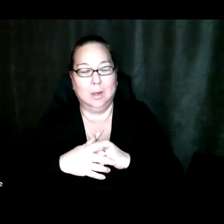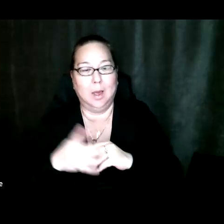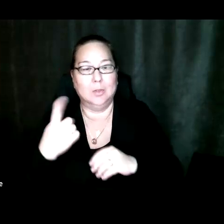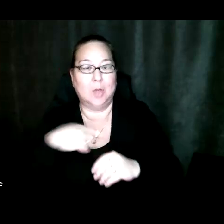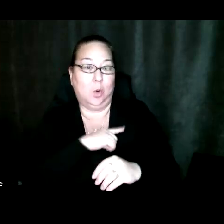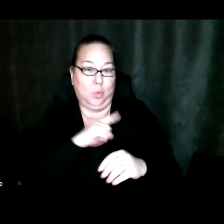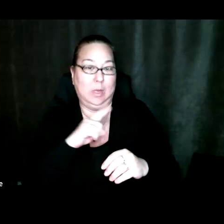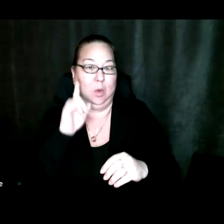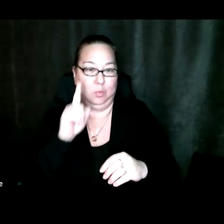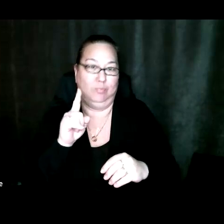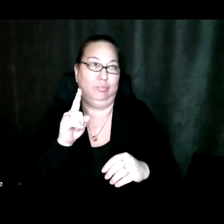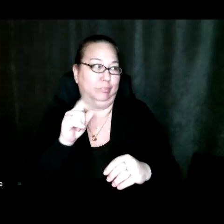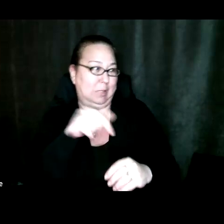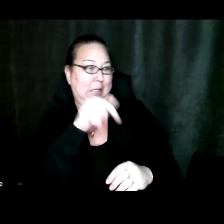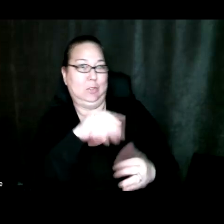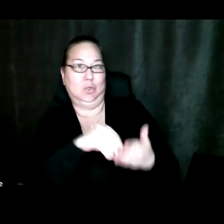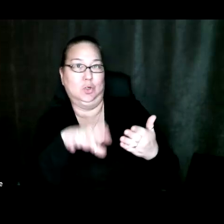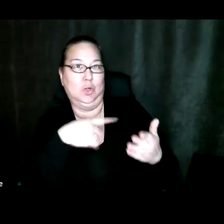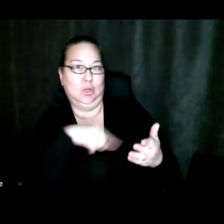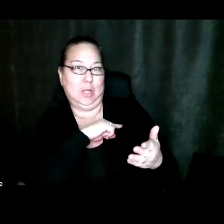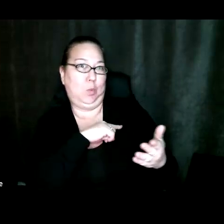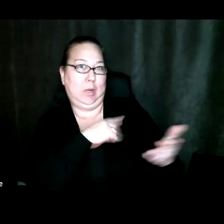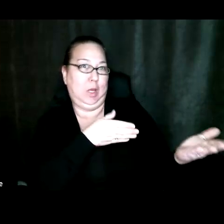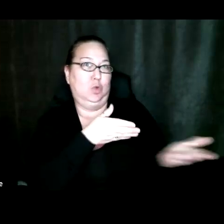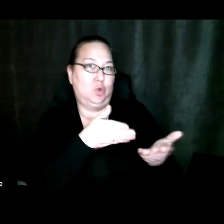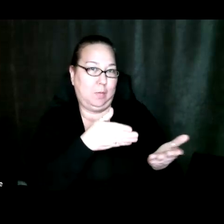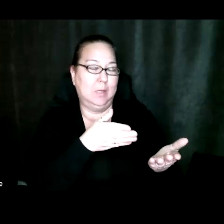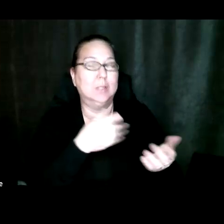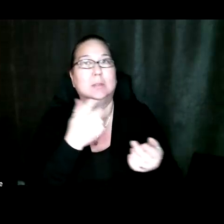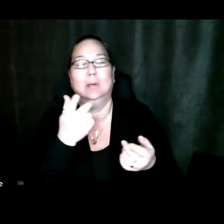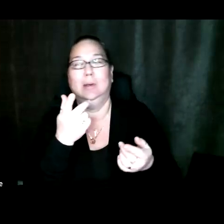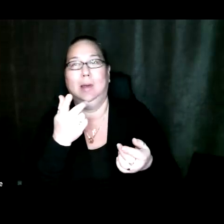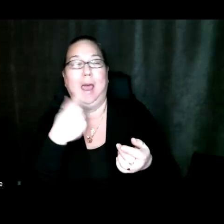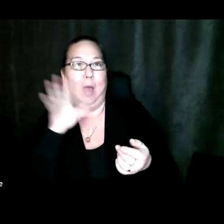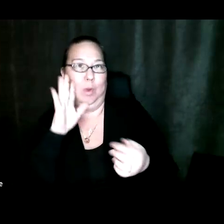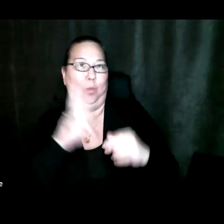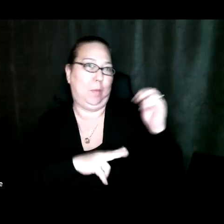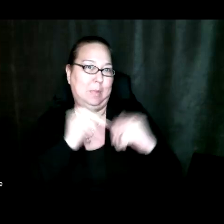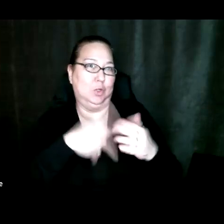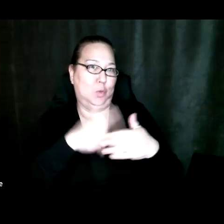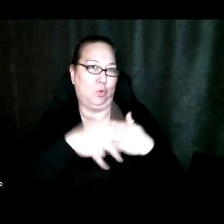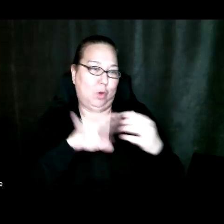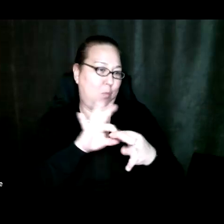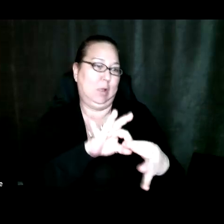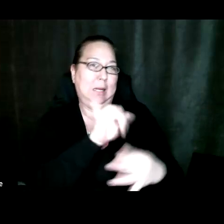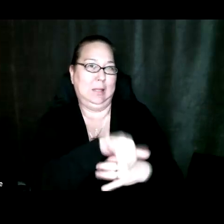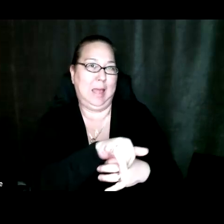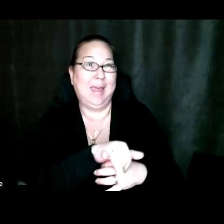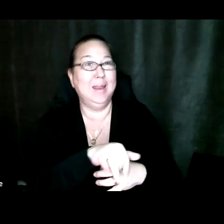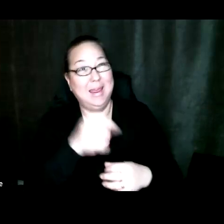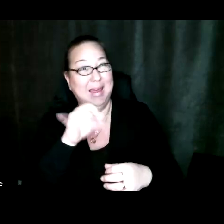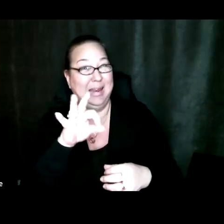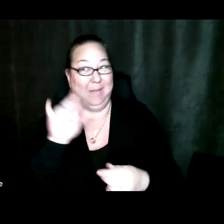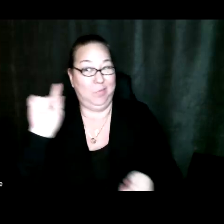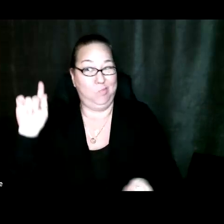build the programming for them. And if we do see a drop off, we'll sort of think about how to manage that going forward. But the great privilege